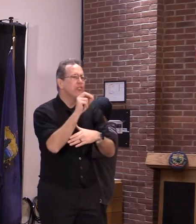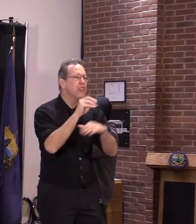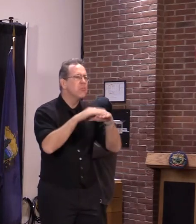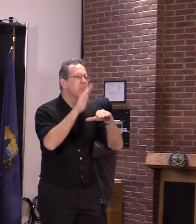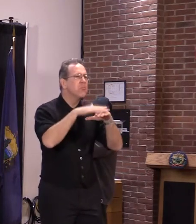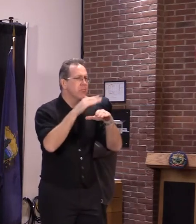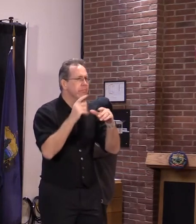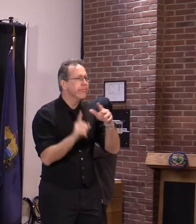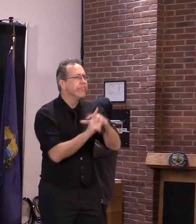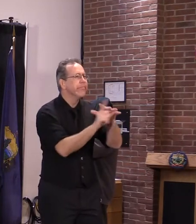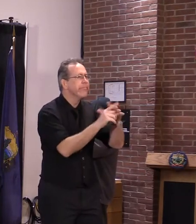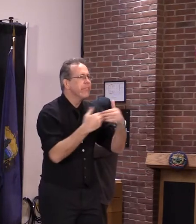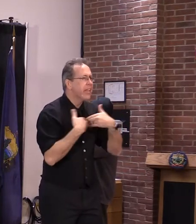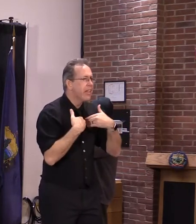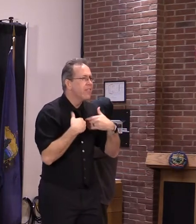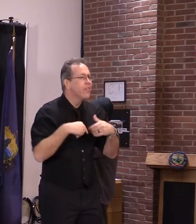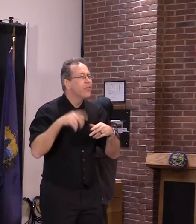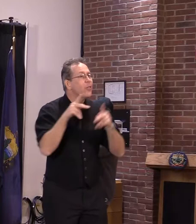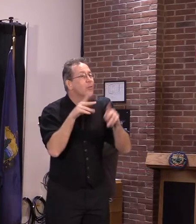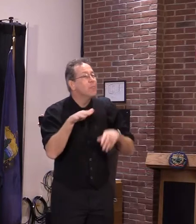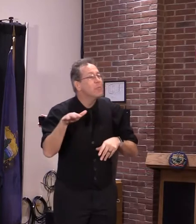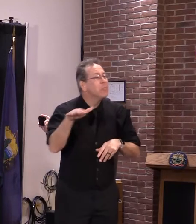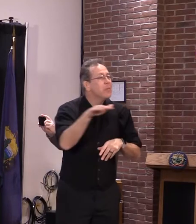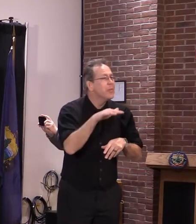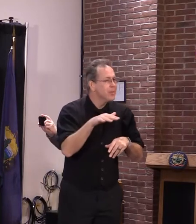generally those facilities are showing